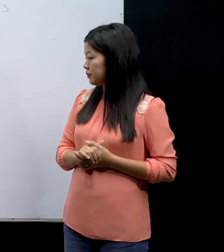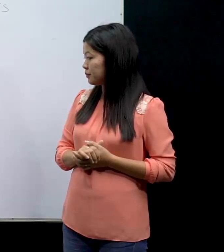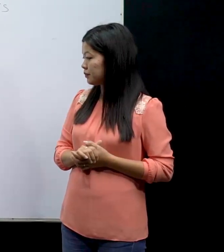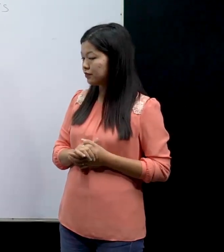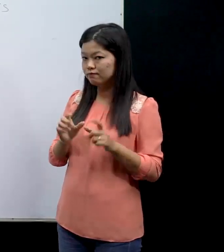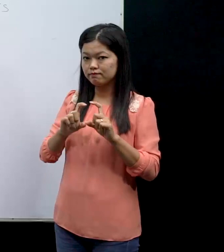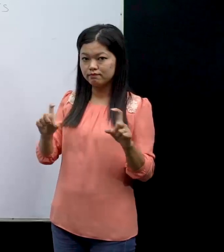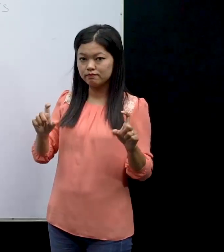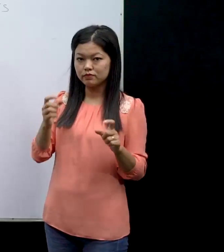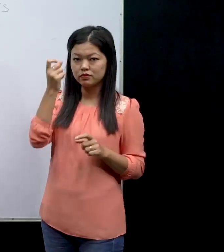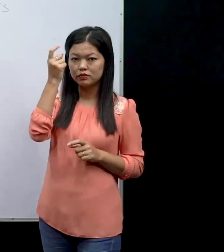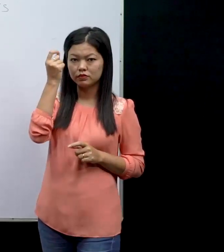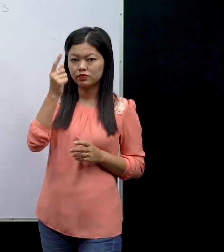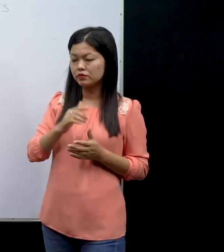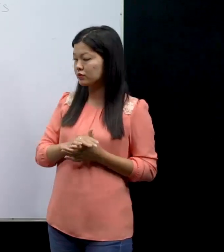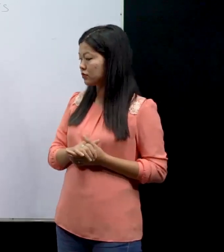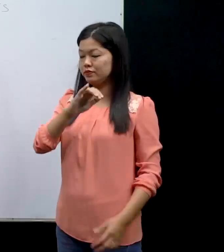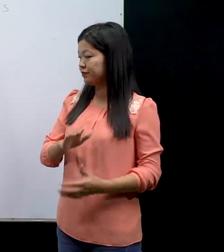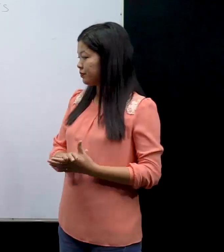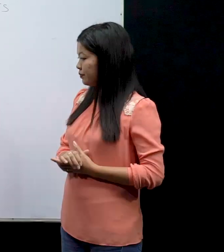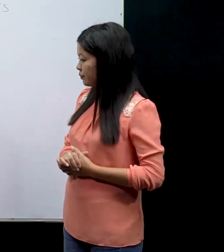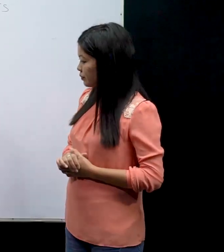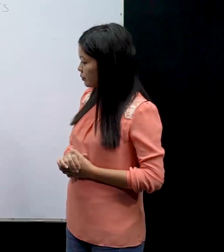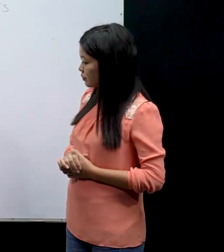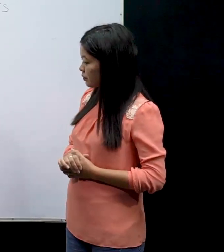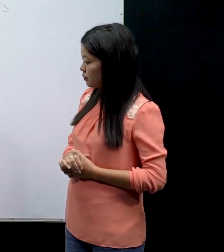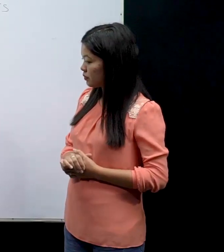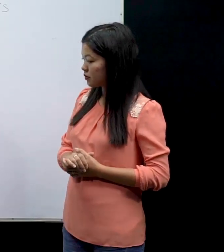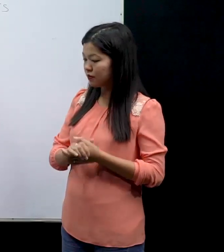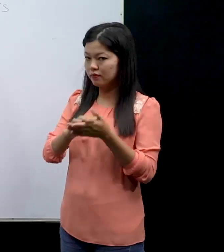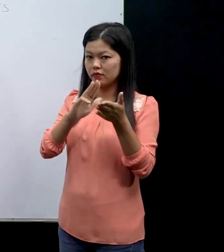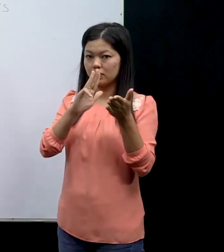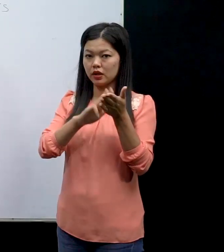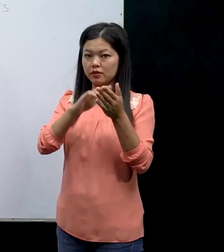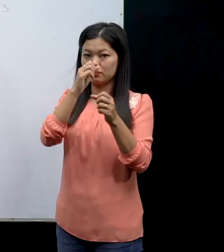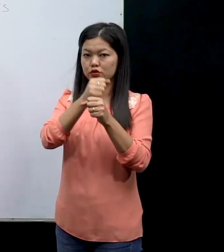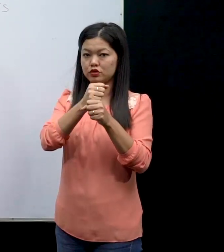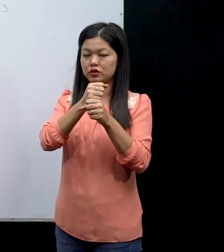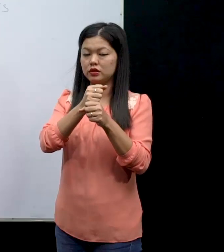23. Clear? Okay, so students, the sixth would be magnesium.